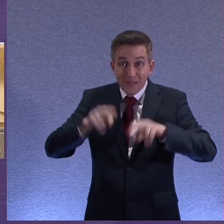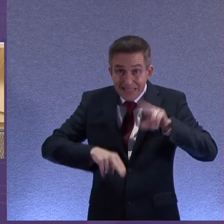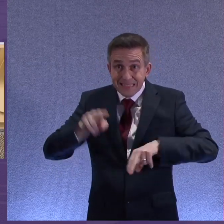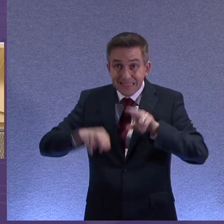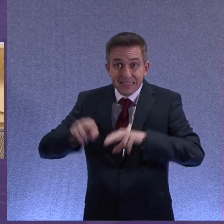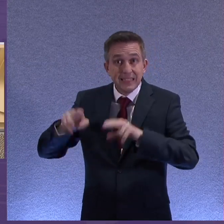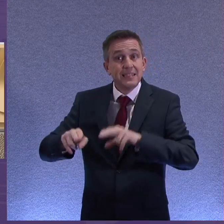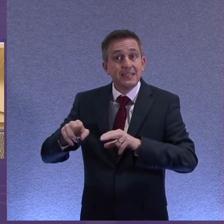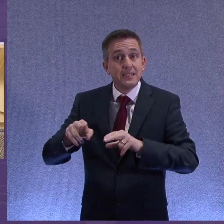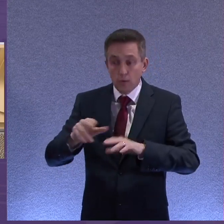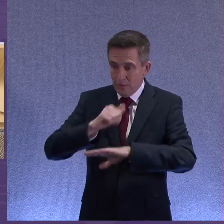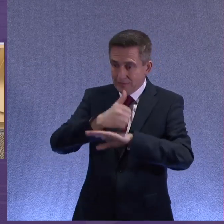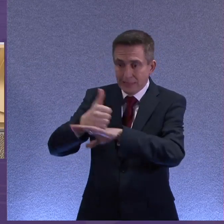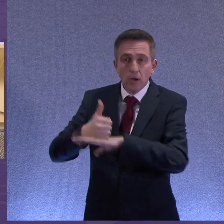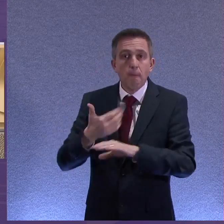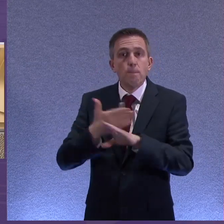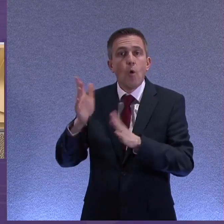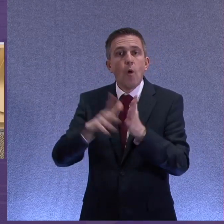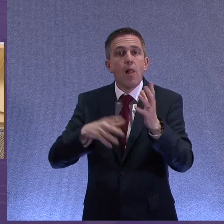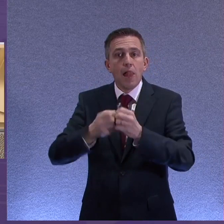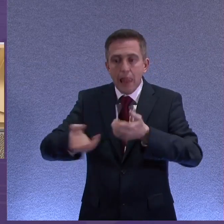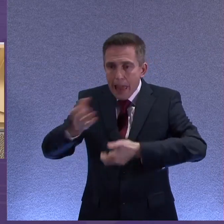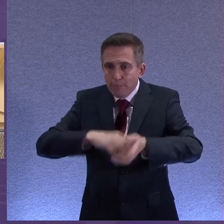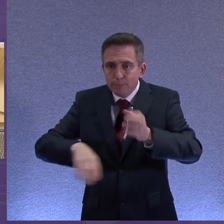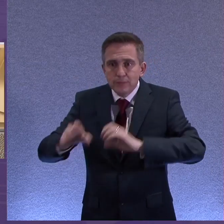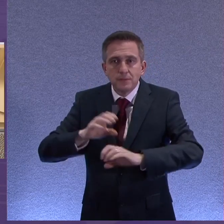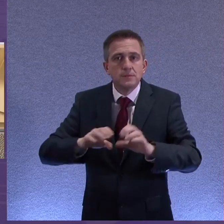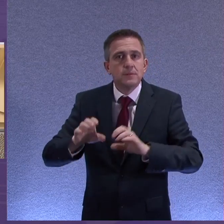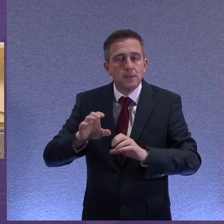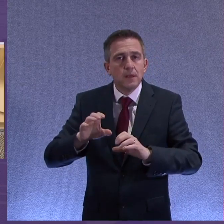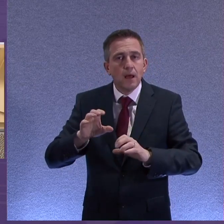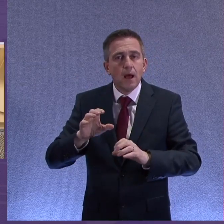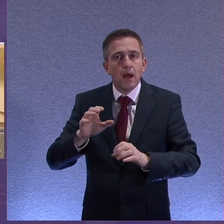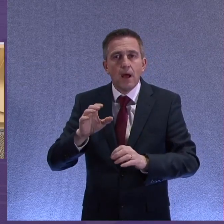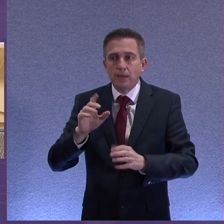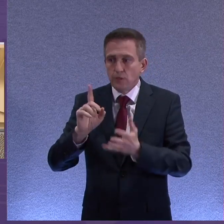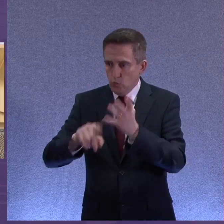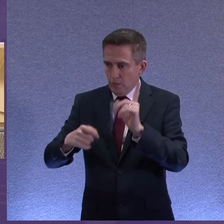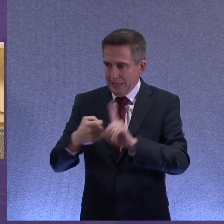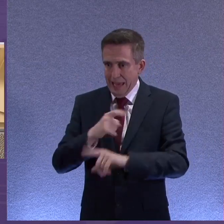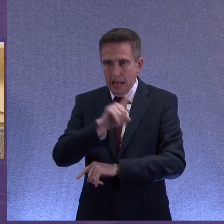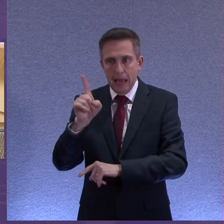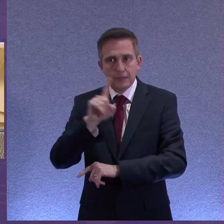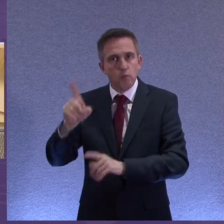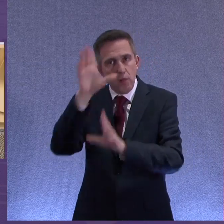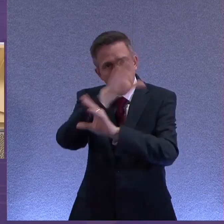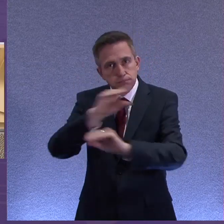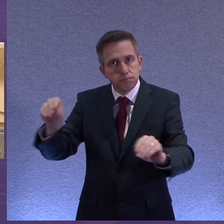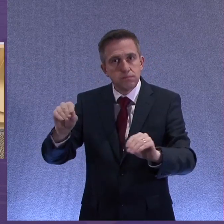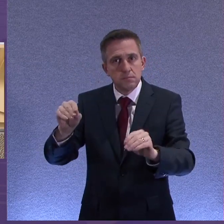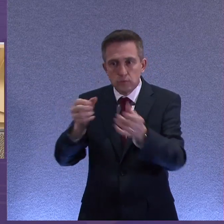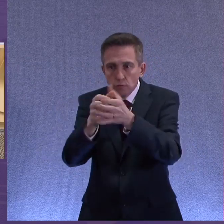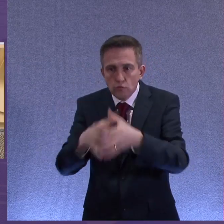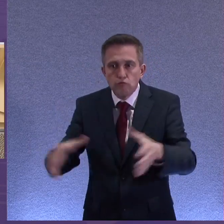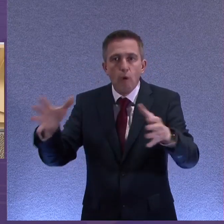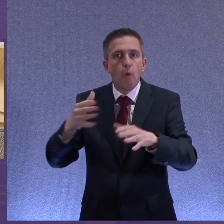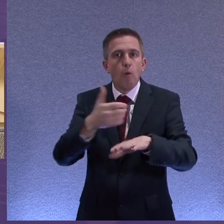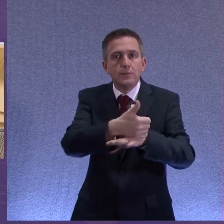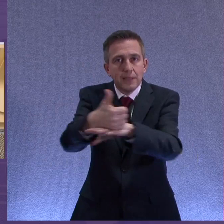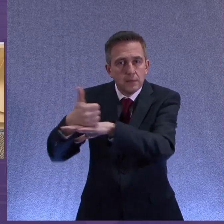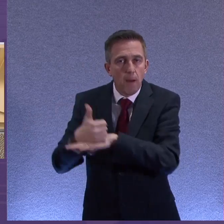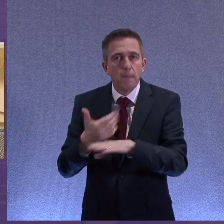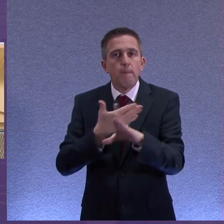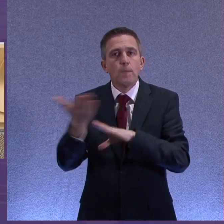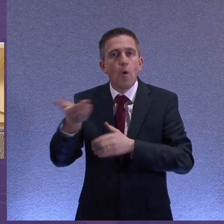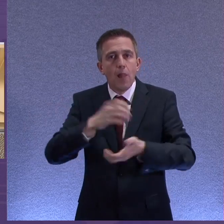That the Health Secretary and I have already alluded to today. There will be another significant announcement UK-wide to add capacity substantially